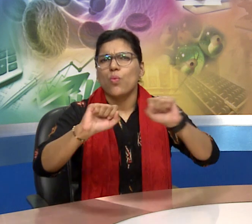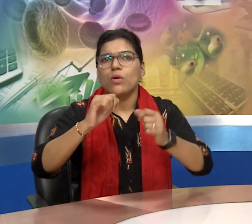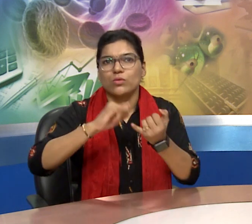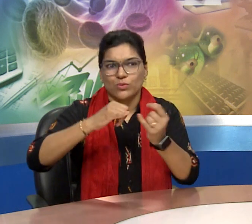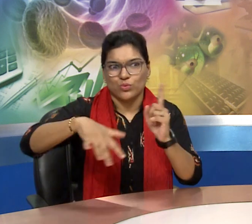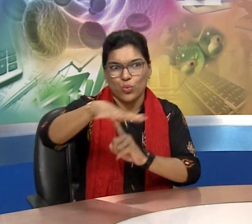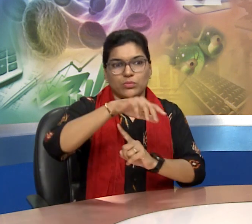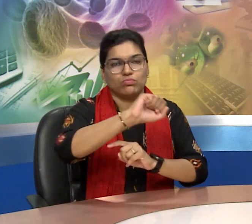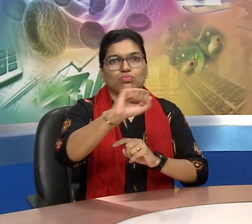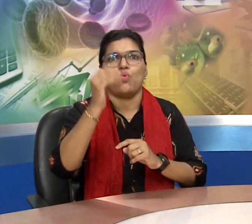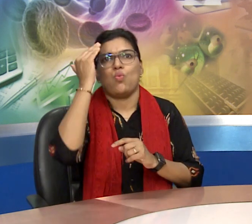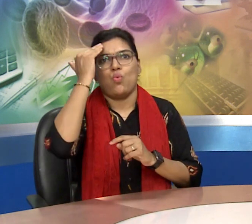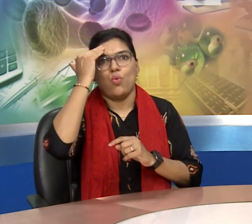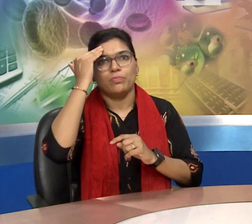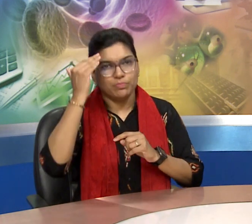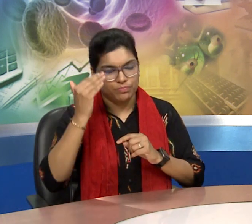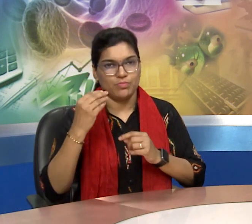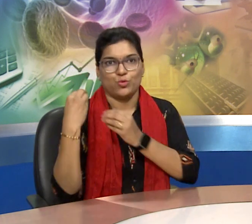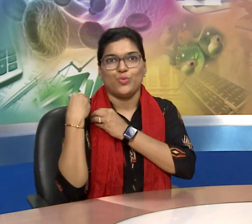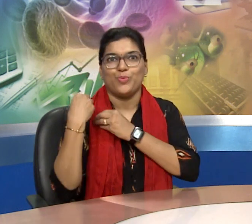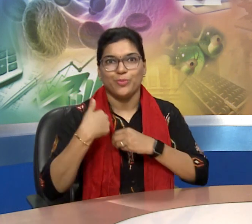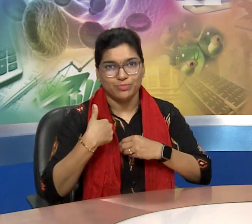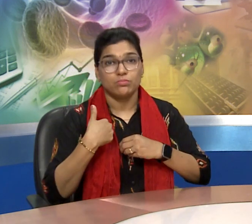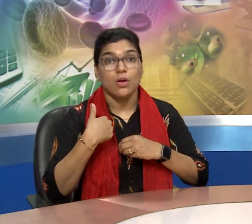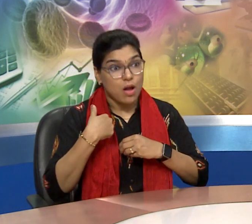civic and social responsibilities,